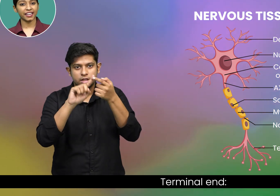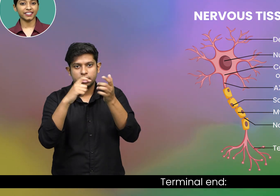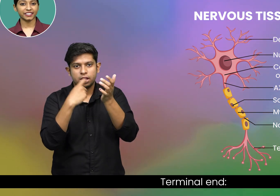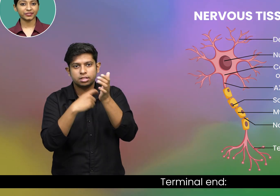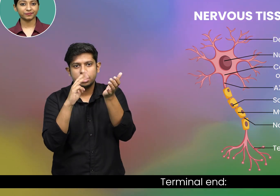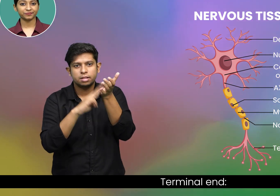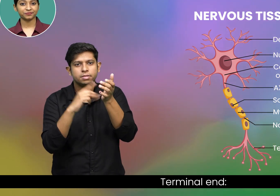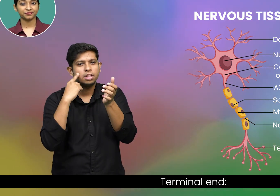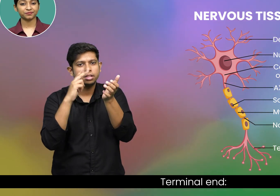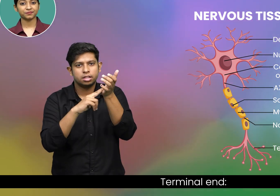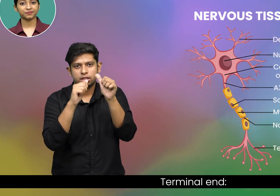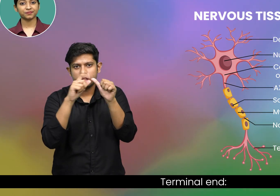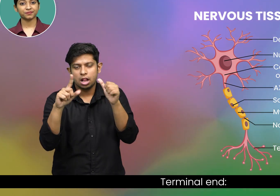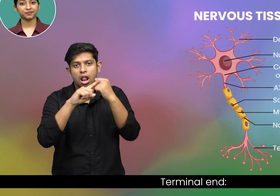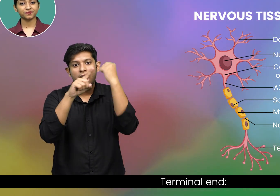Terminal end